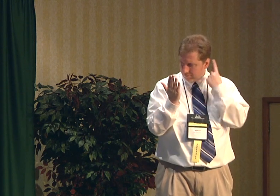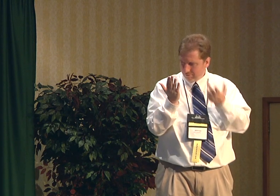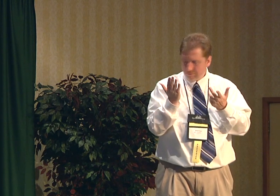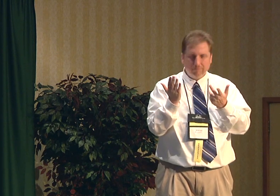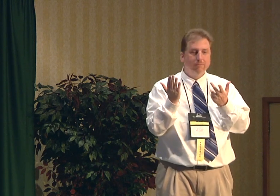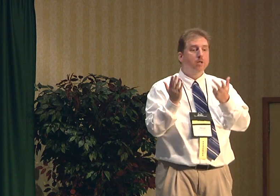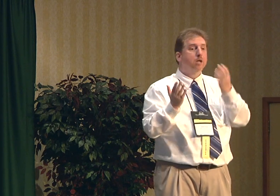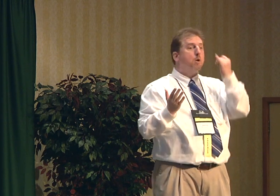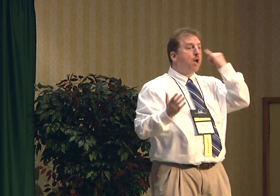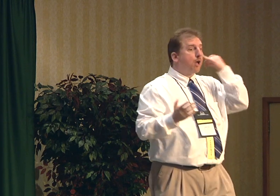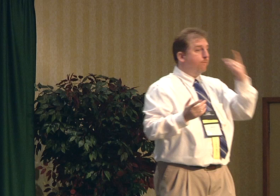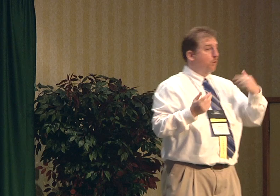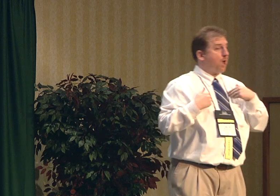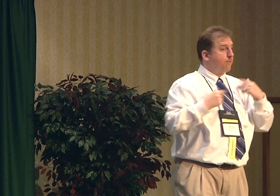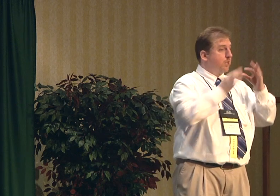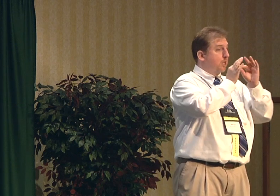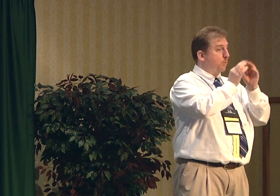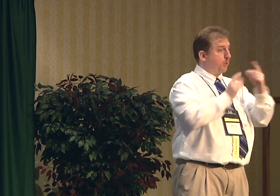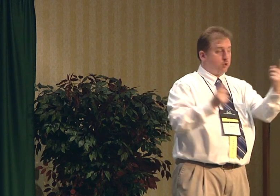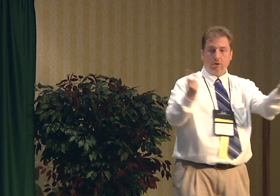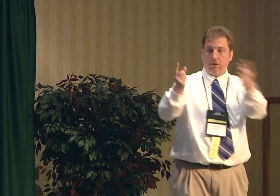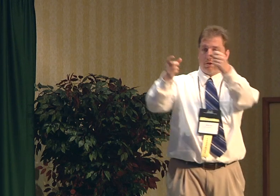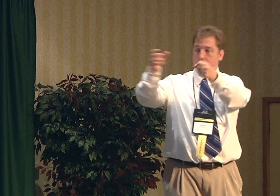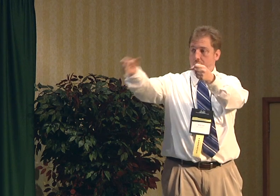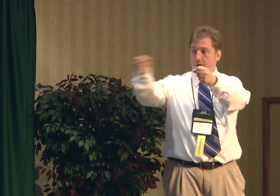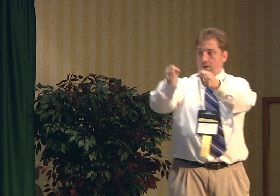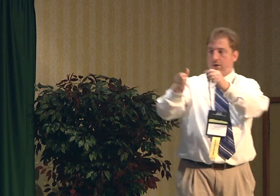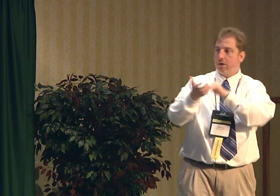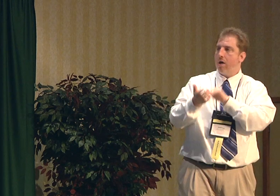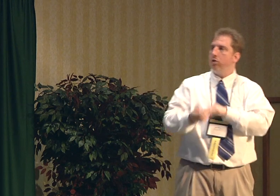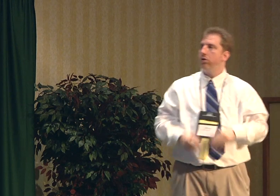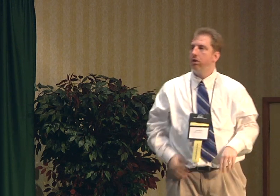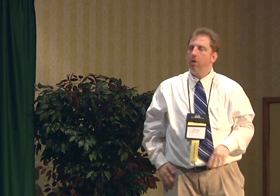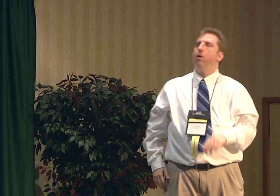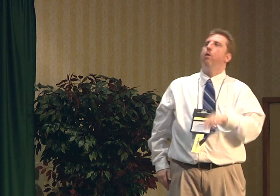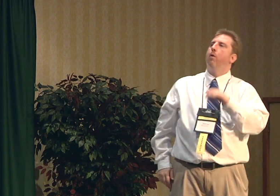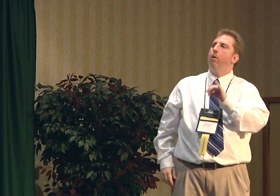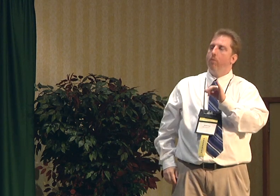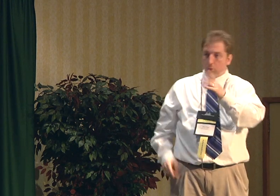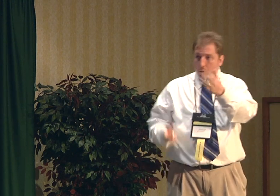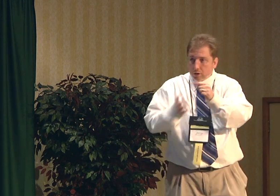information or printed information is given to the deaf patient, if there is an interpreter present there,